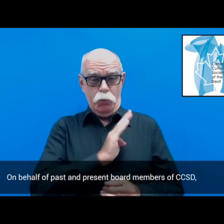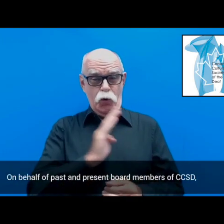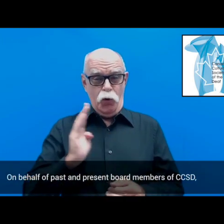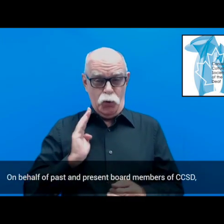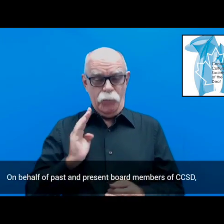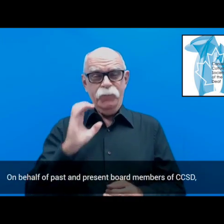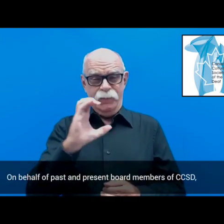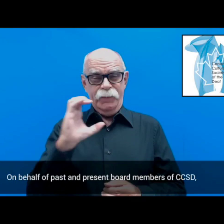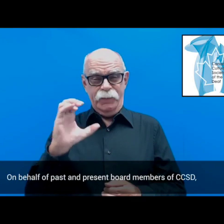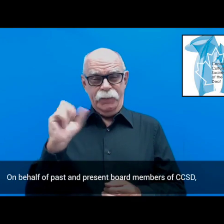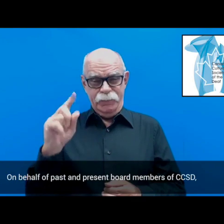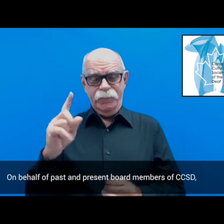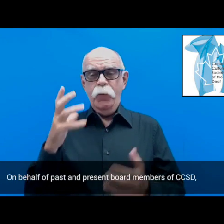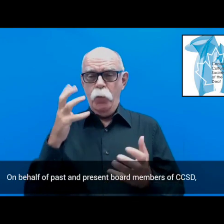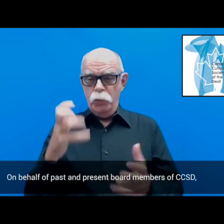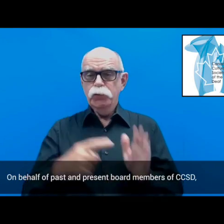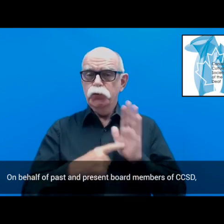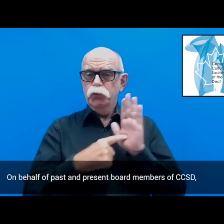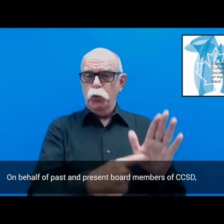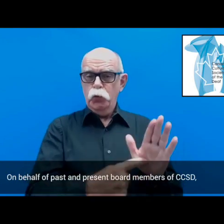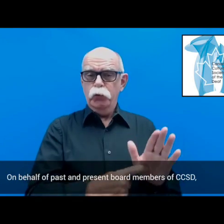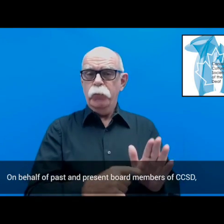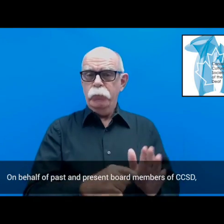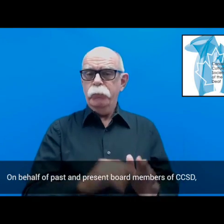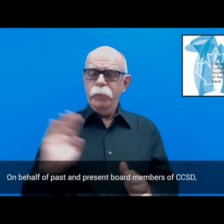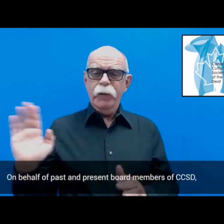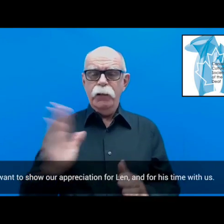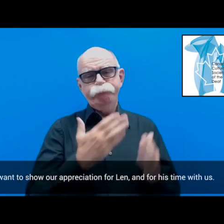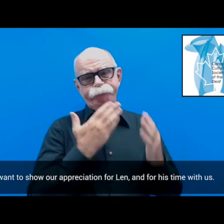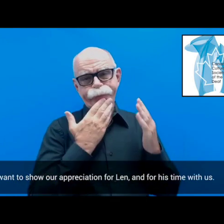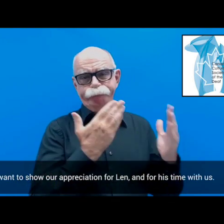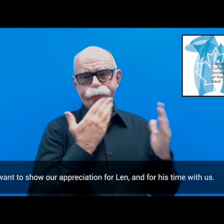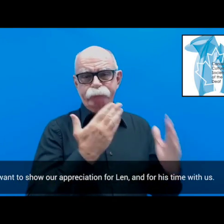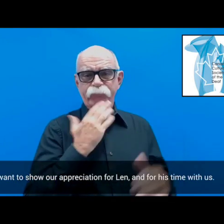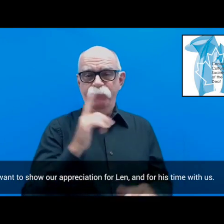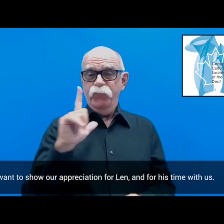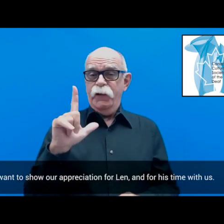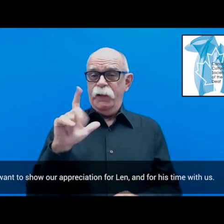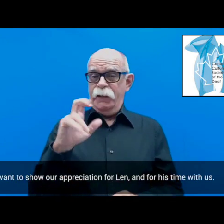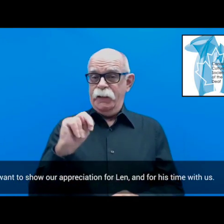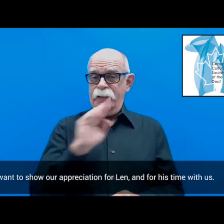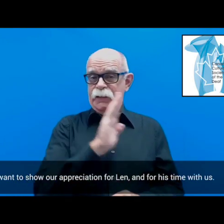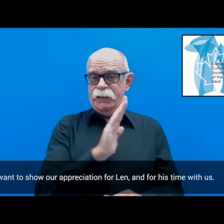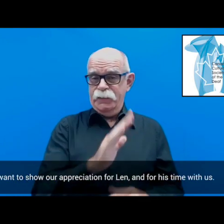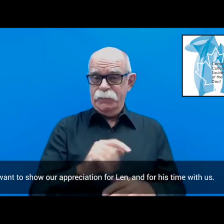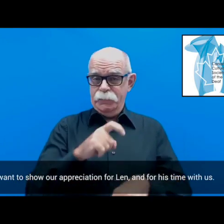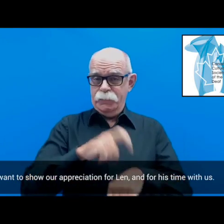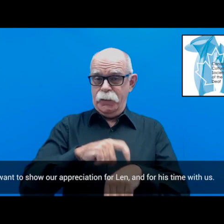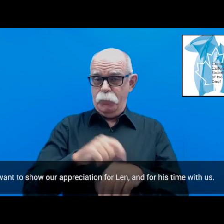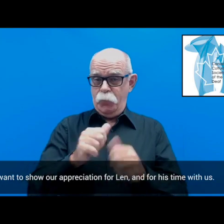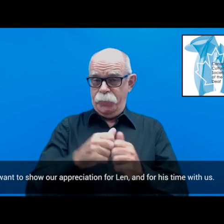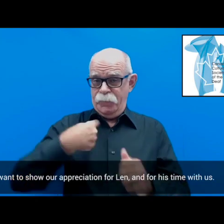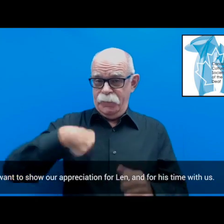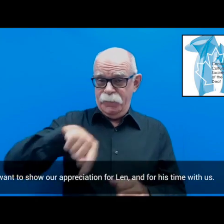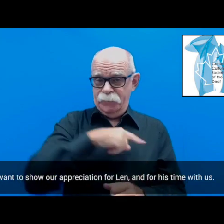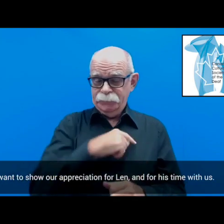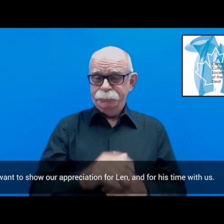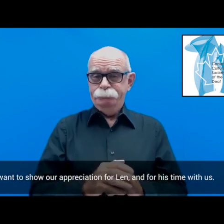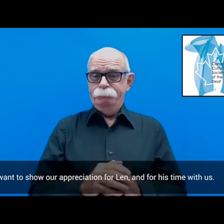On behalf of past and present board members of CCSD, we want to show our appreciation for Len and for his time